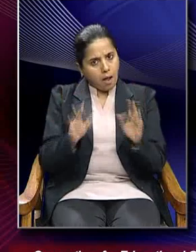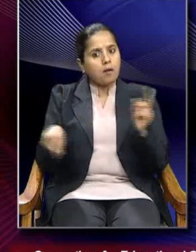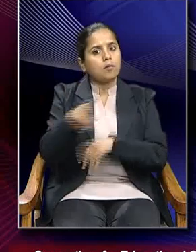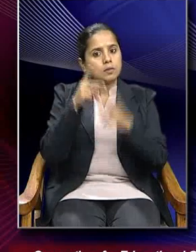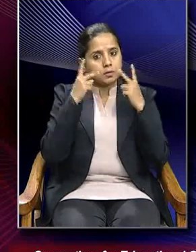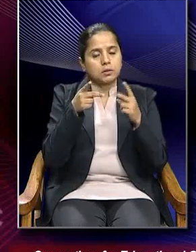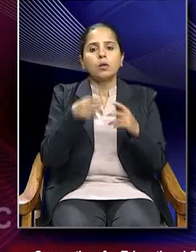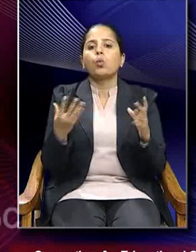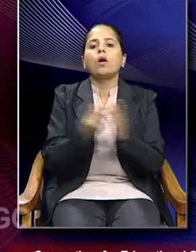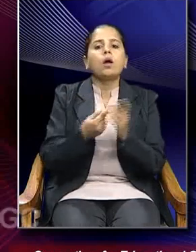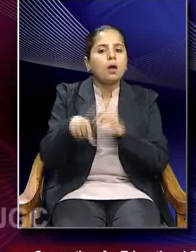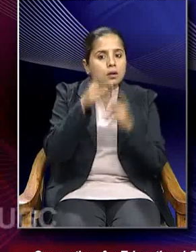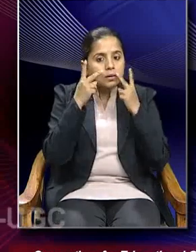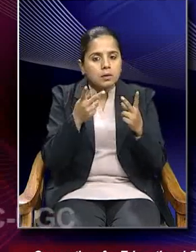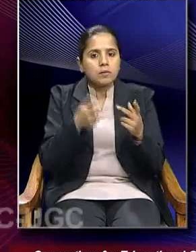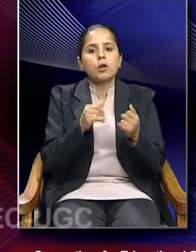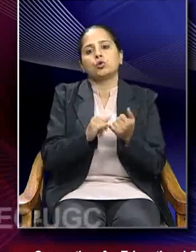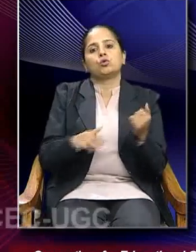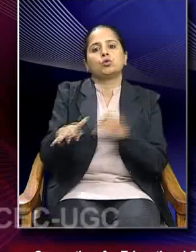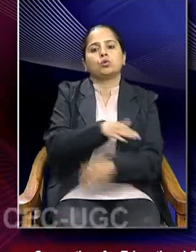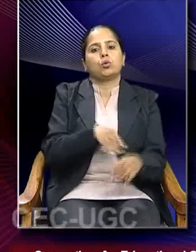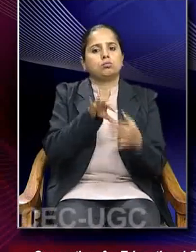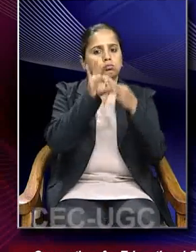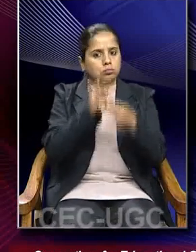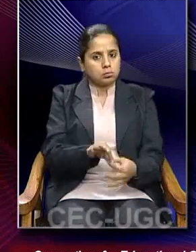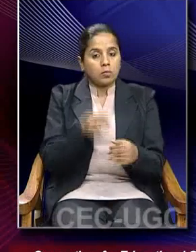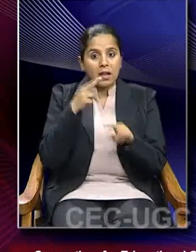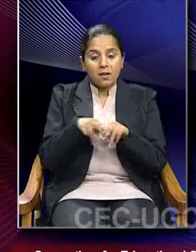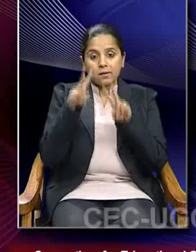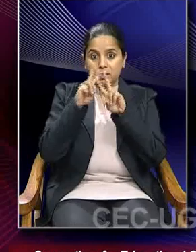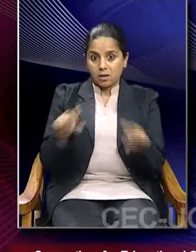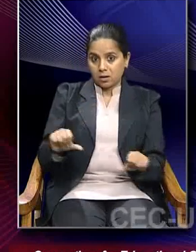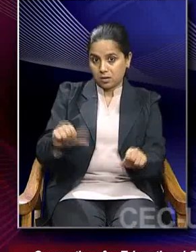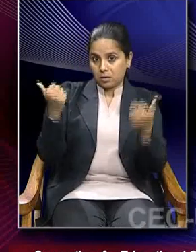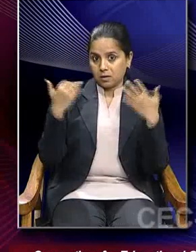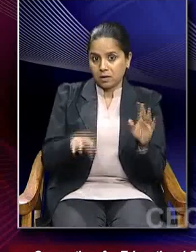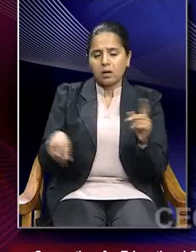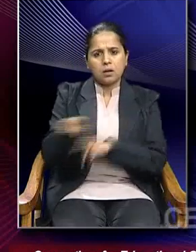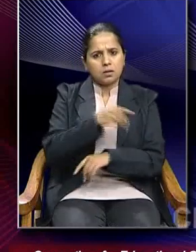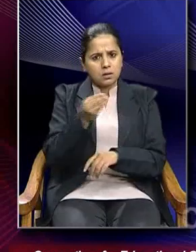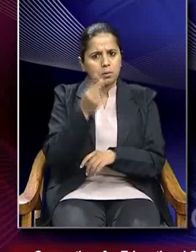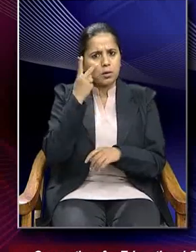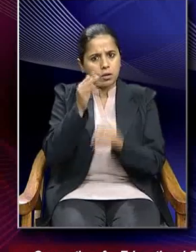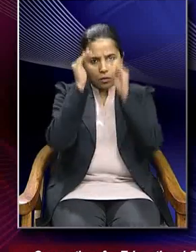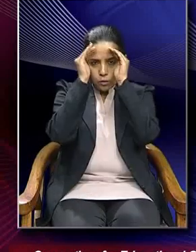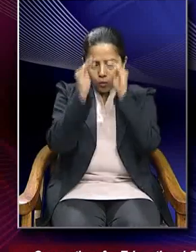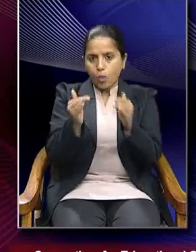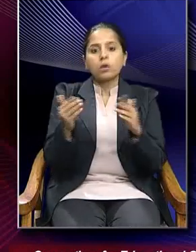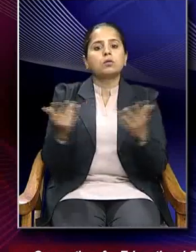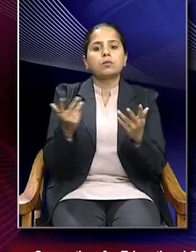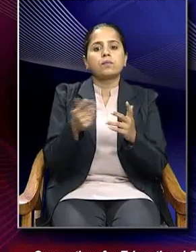the sociologist, and if the research is done primarily by focusing on